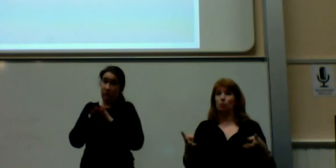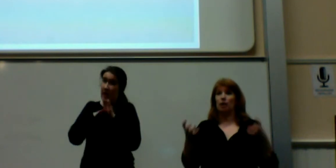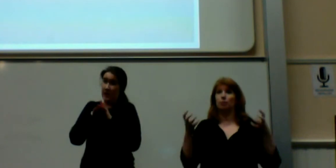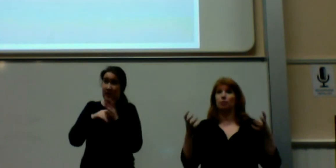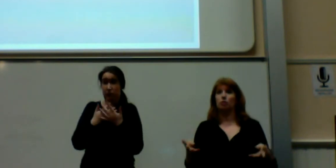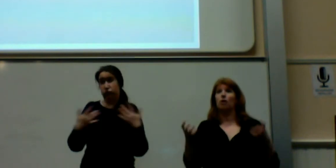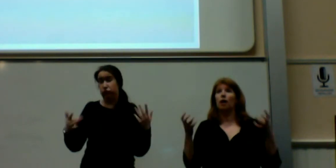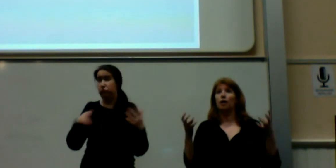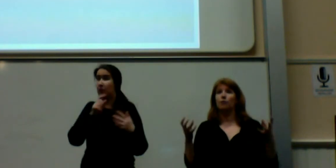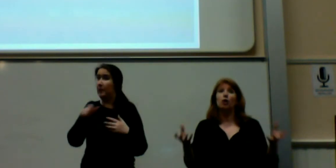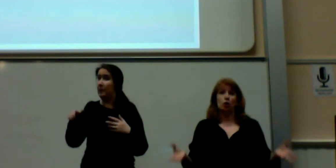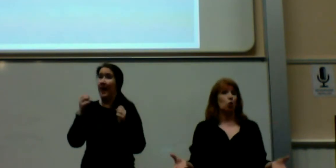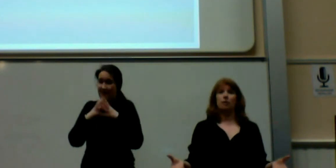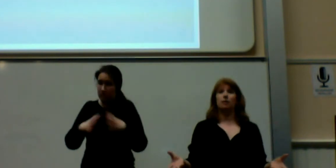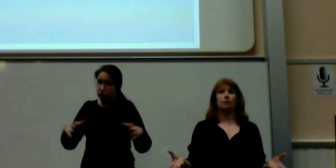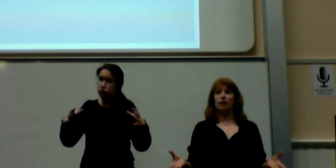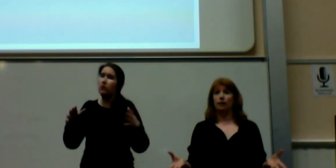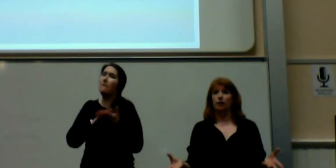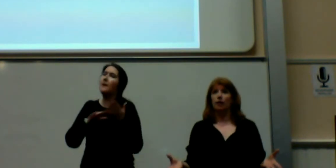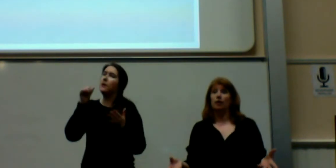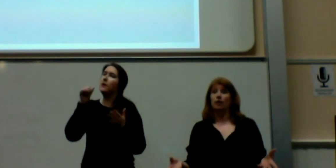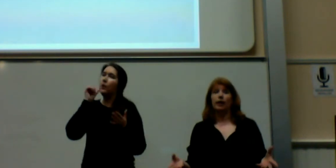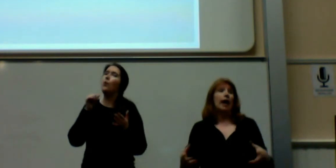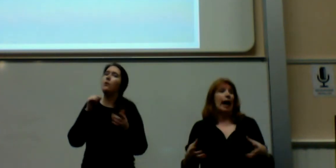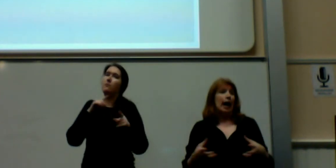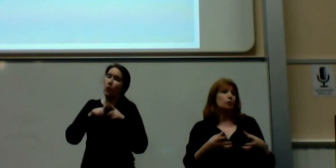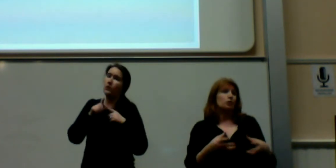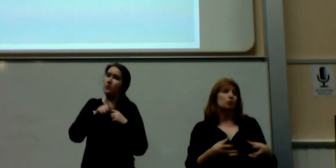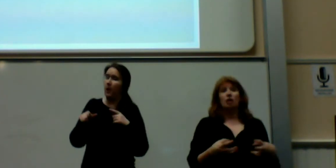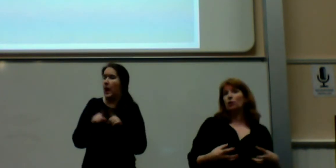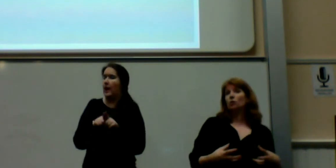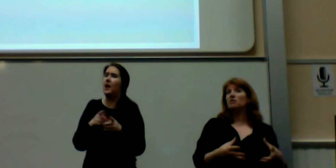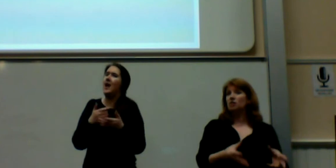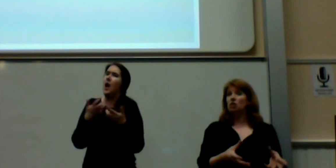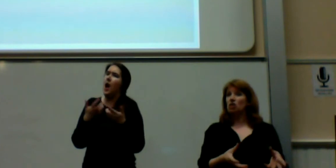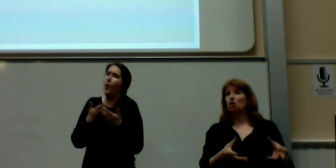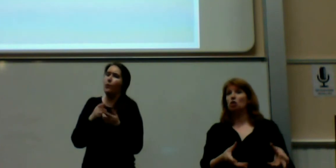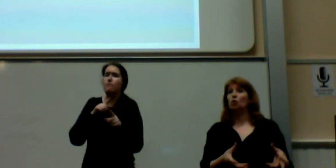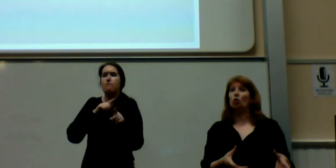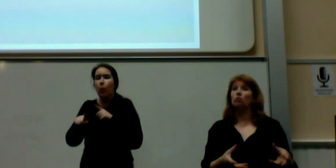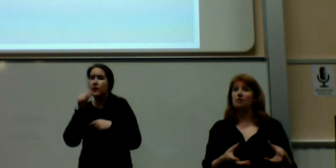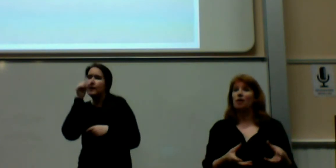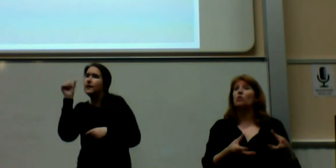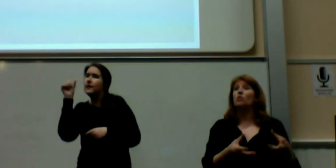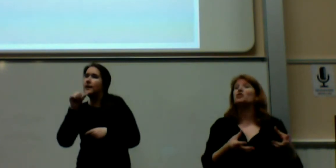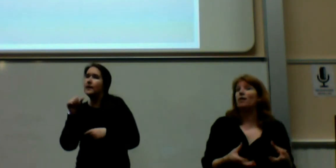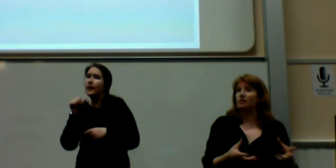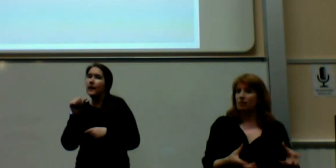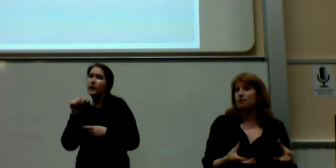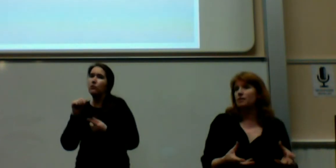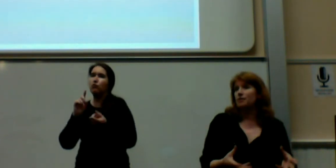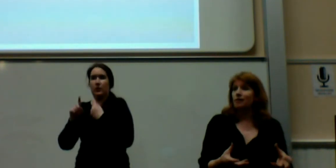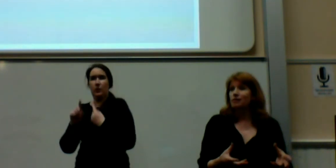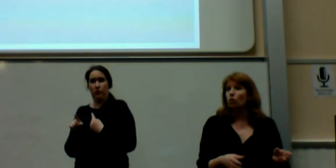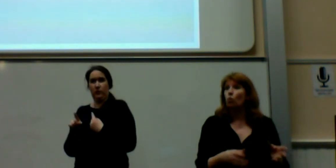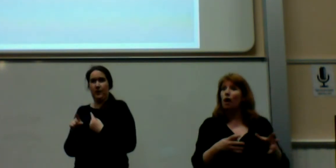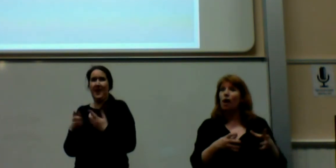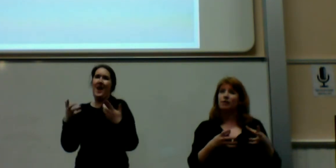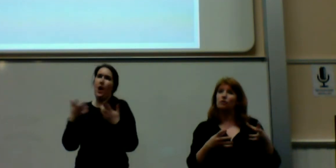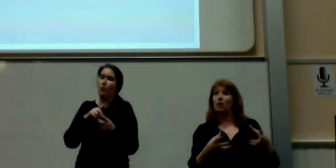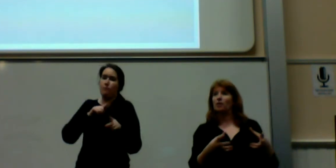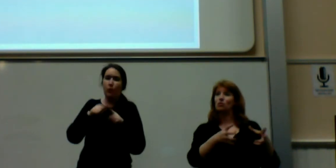they've been able to derive normative data, like how do typical 16-year-olds respond to this test, or